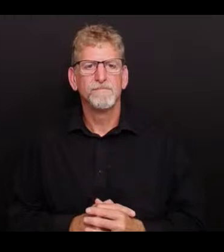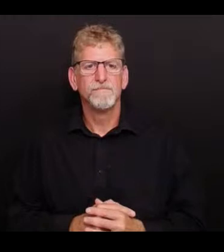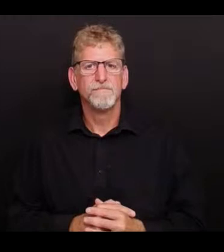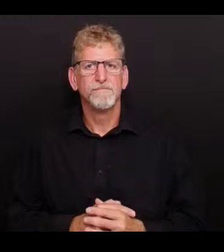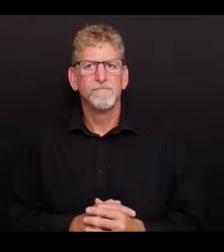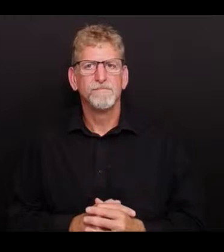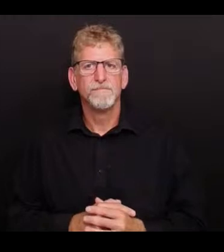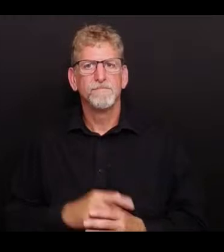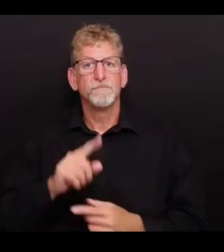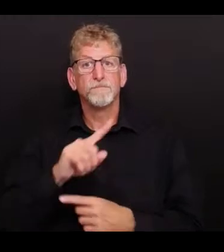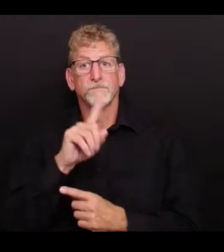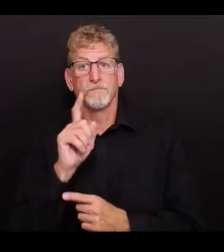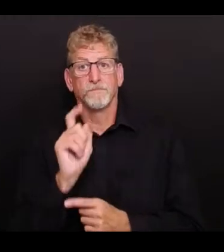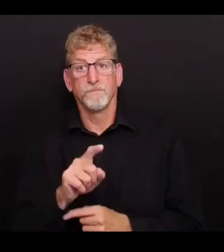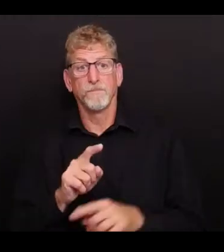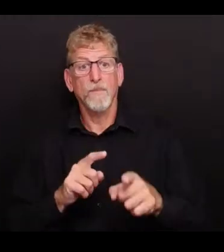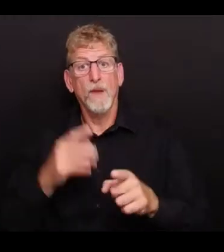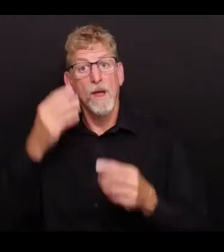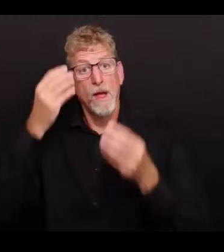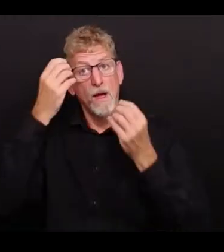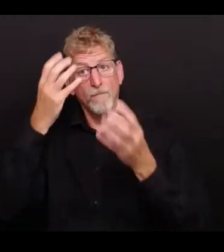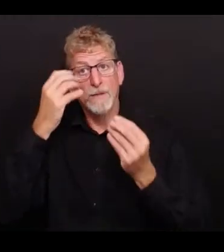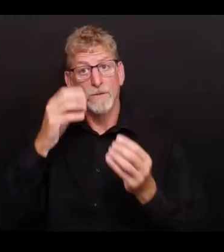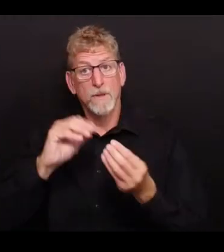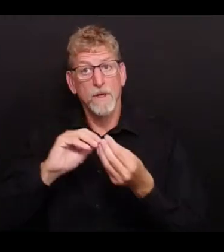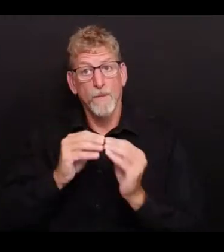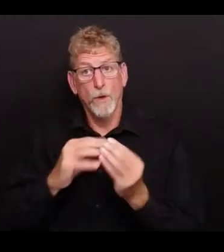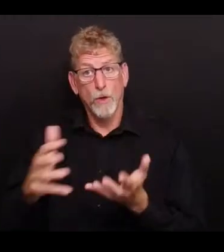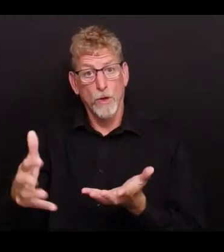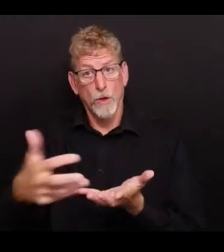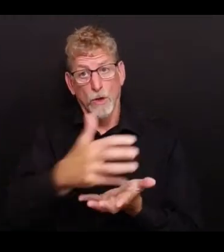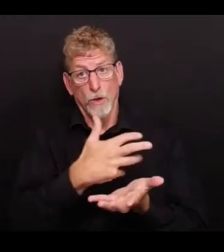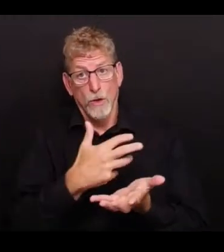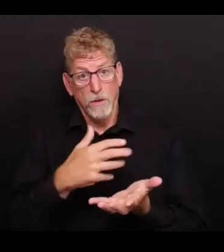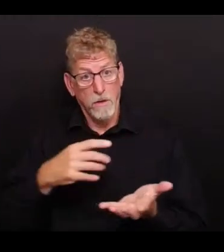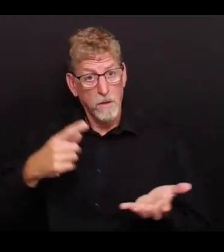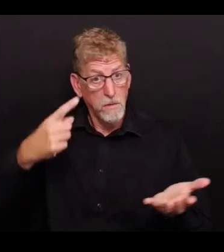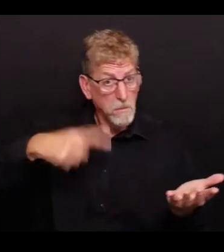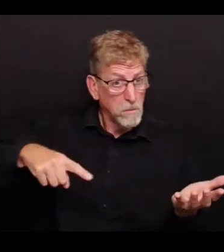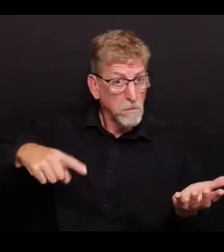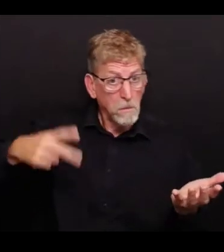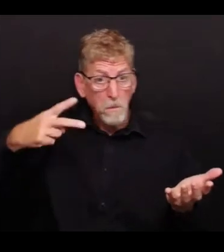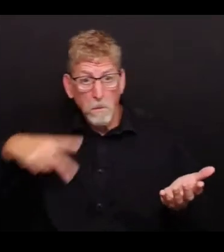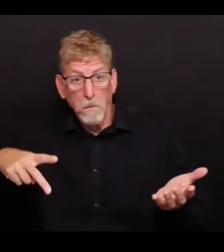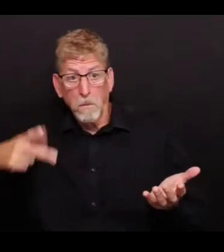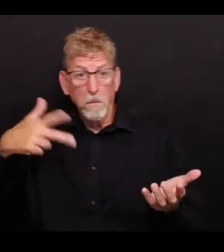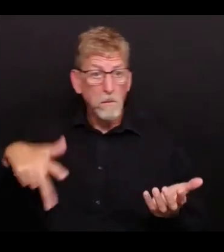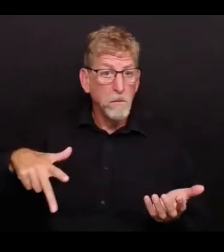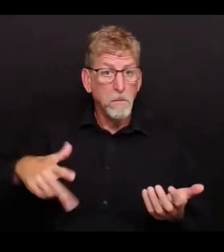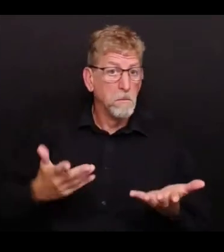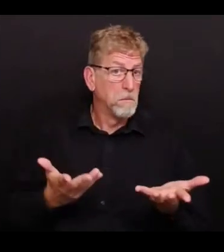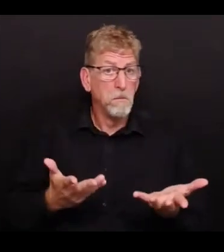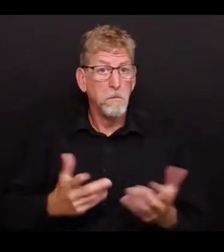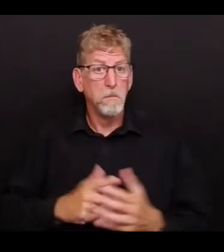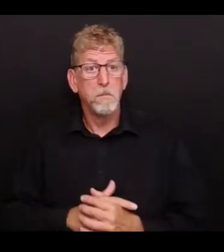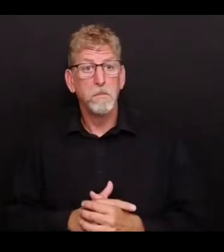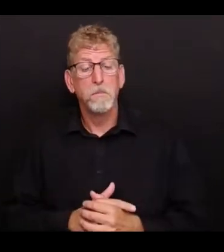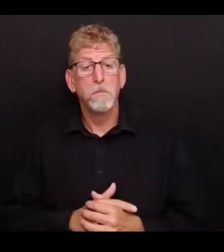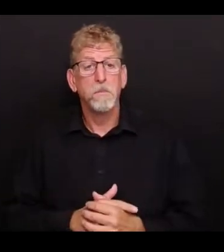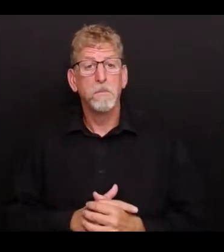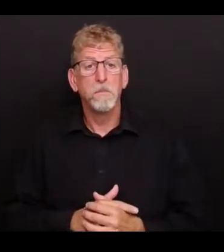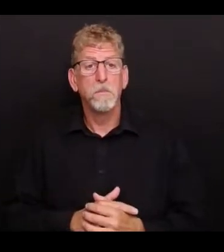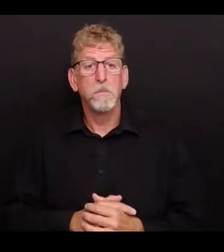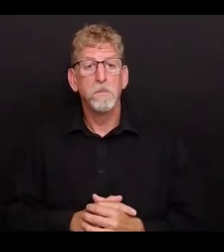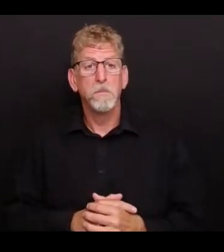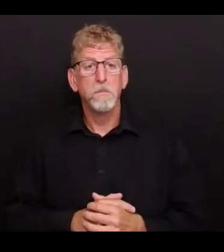away? Well, we're hopeful to be able to have the information about what the layered mitigation strategies are